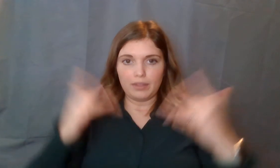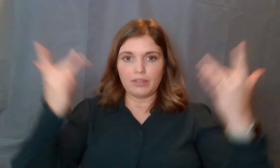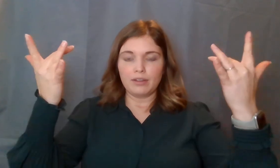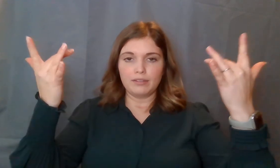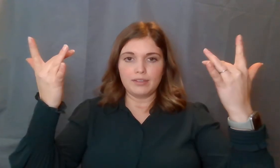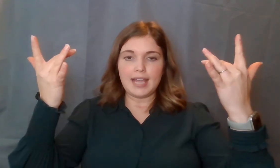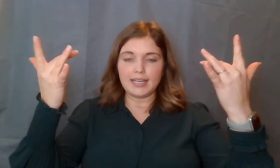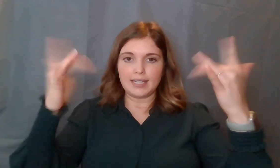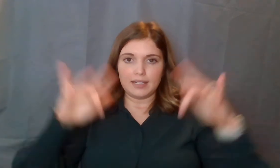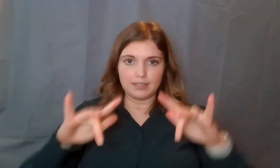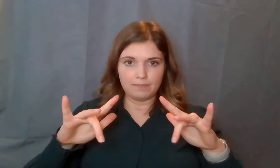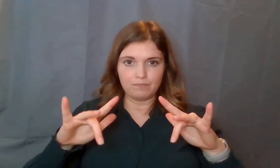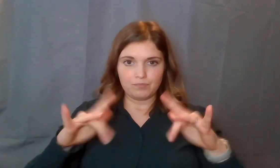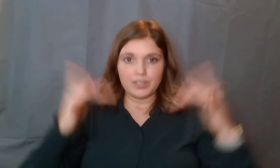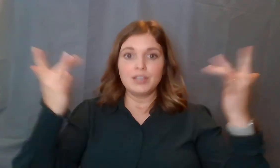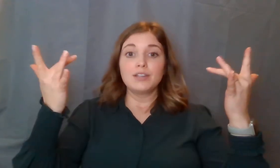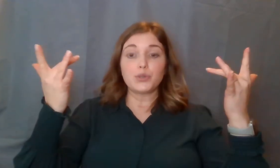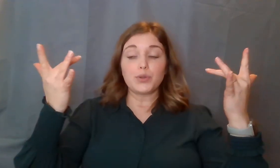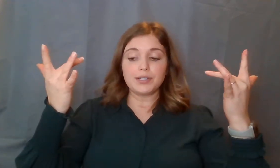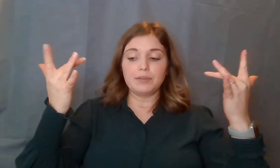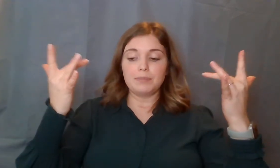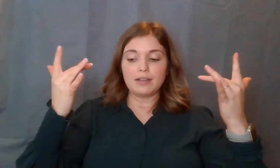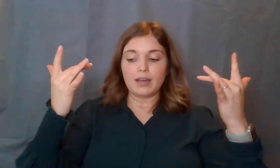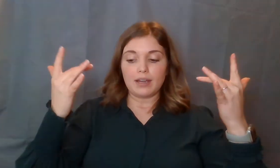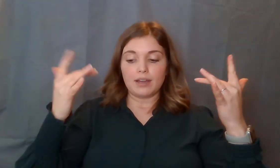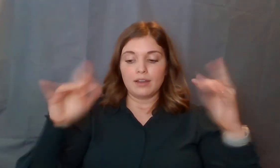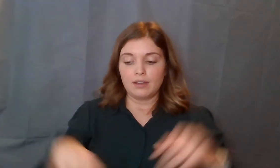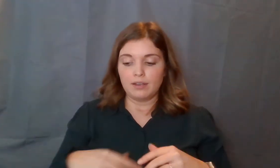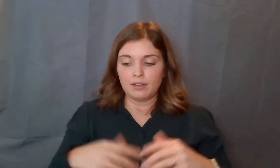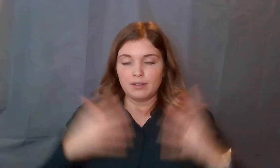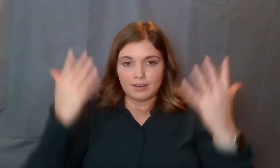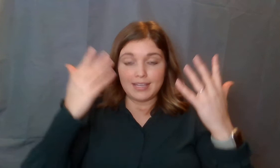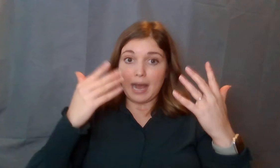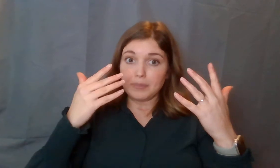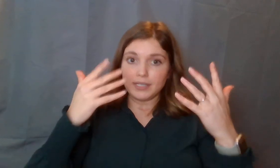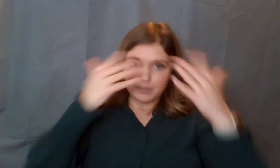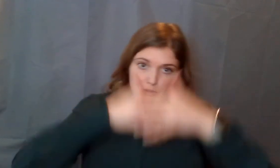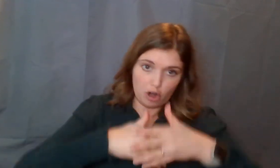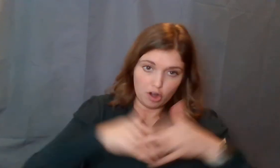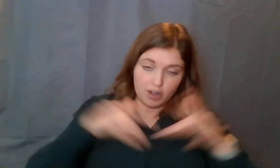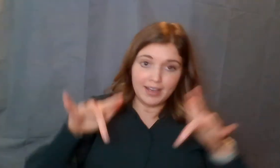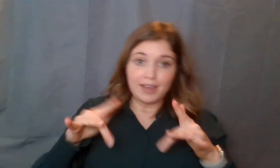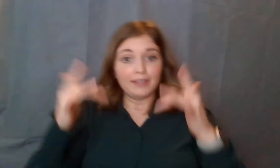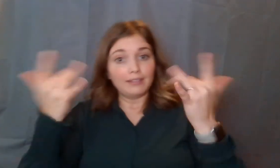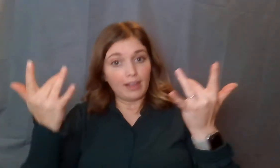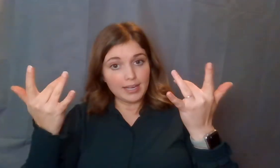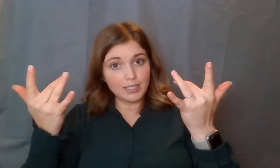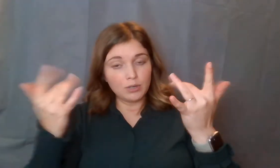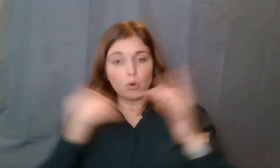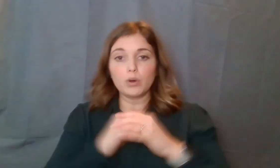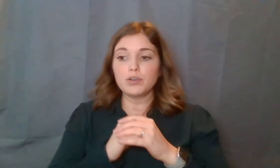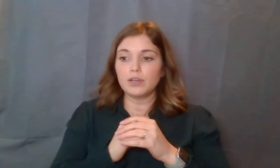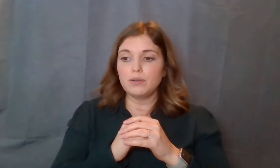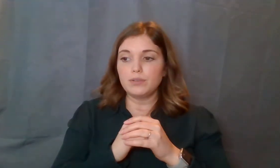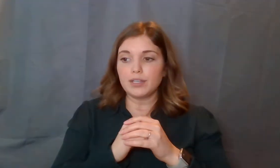with the 8 hands. So this could be like the opposite, so dark and then light, or you could use this